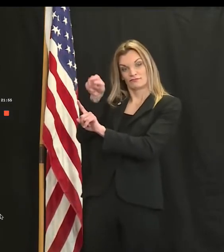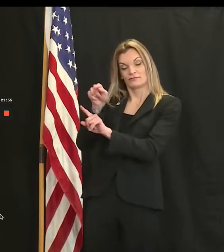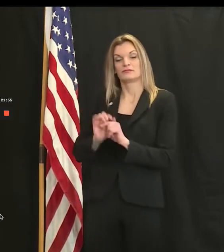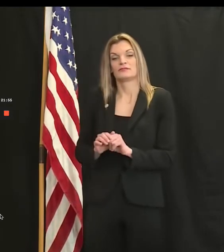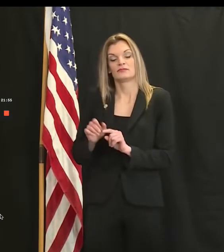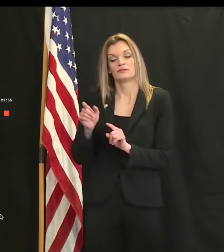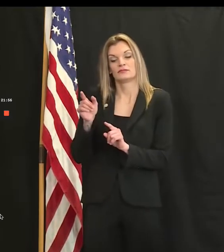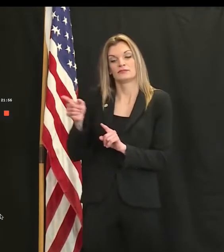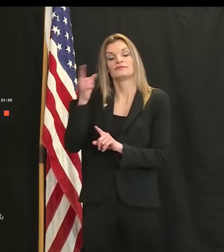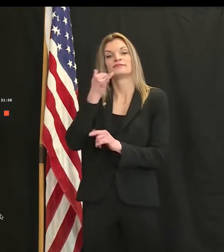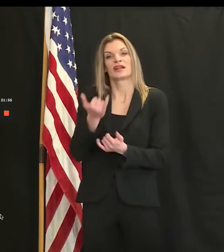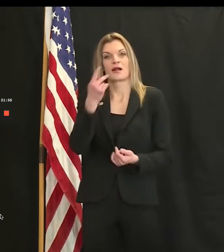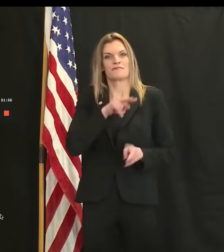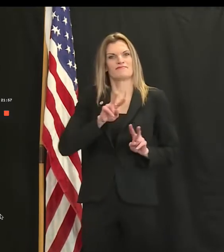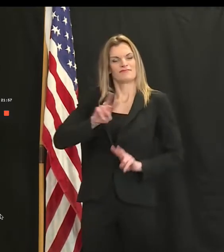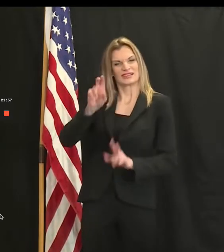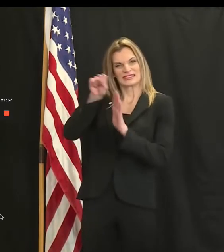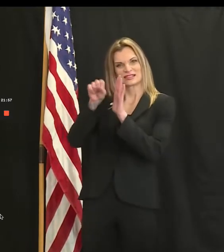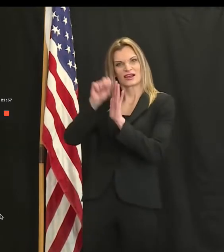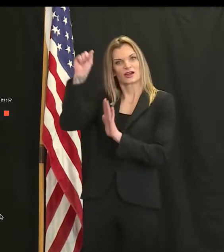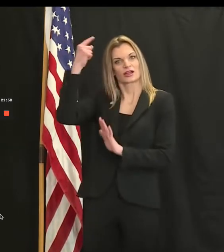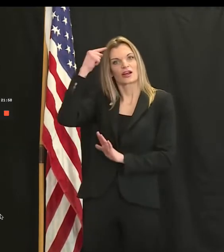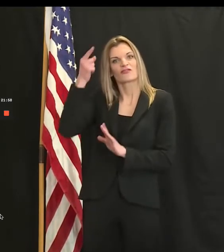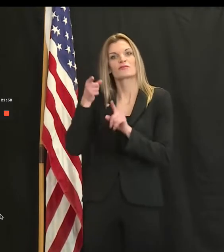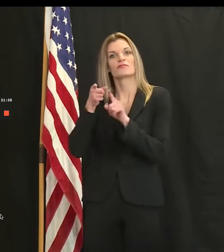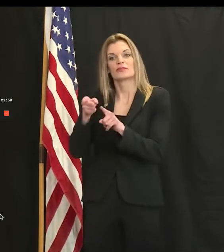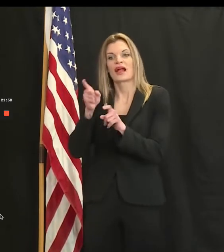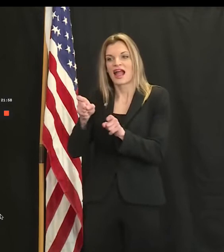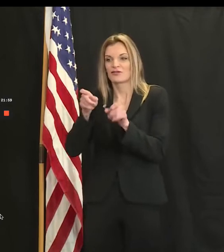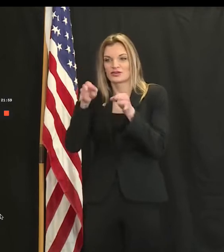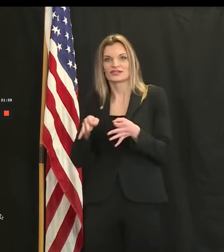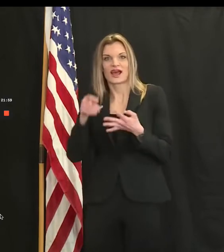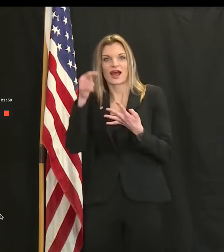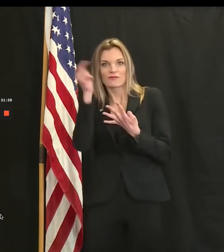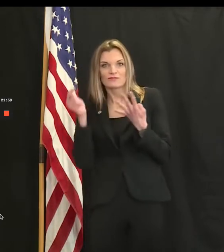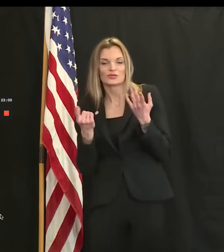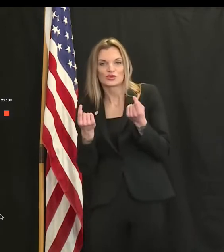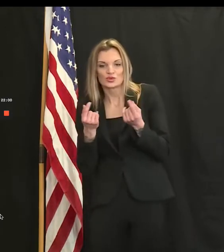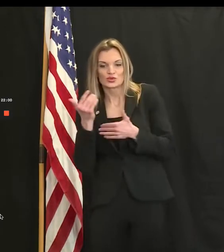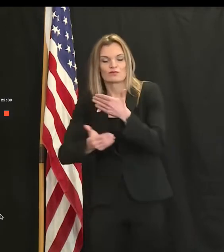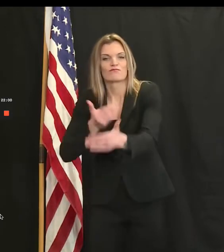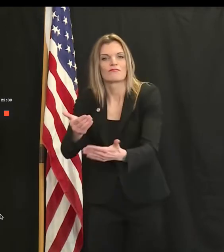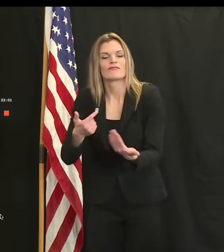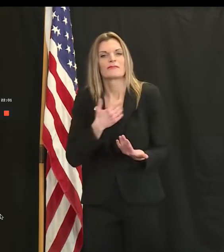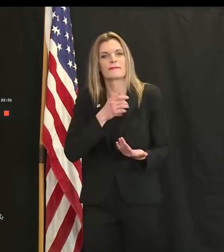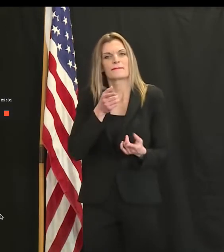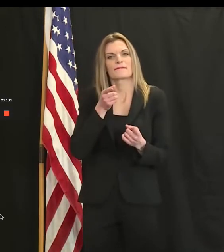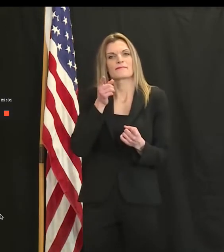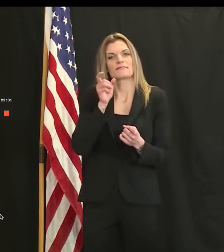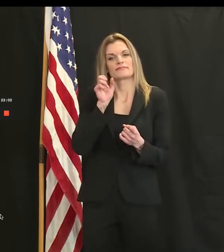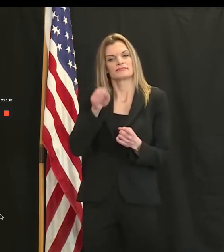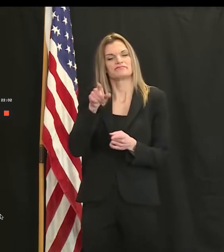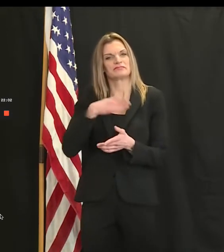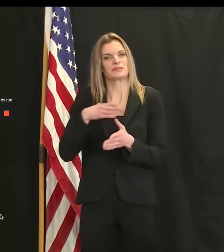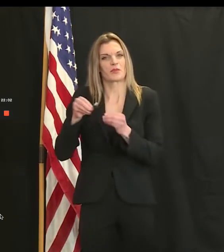people serving in state government who need to make decisions on the fly. I'm wondering if you can comment on those